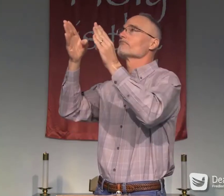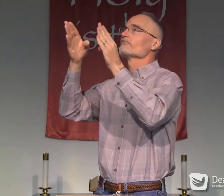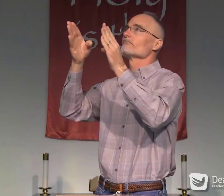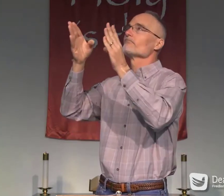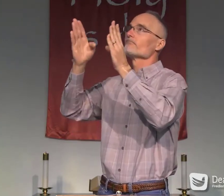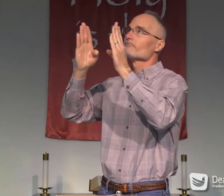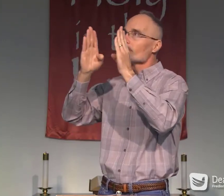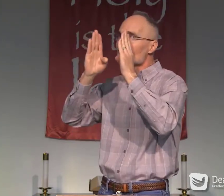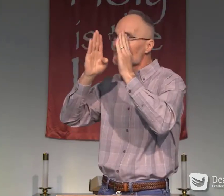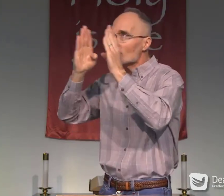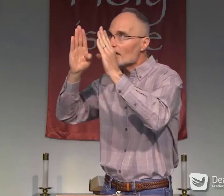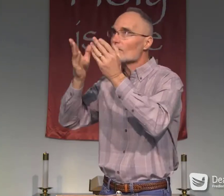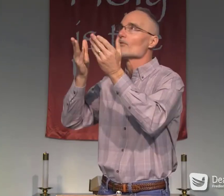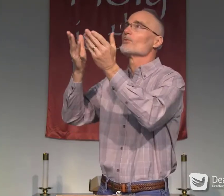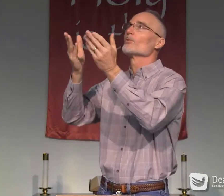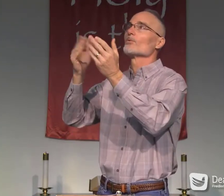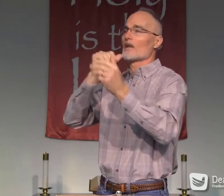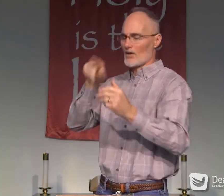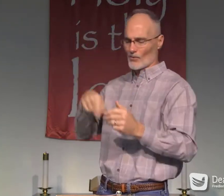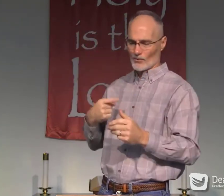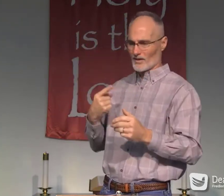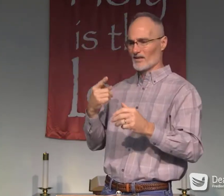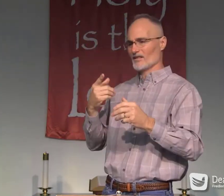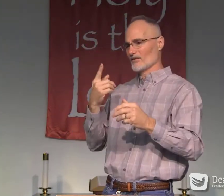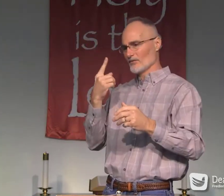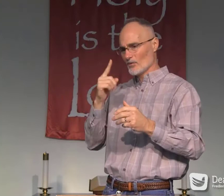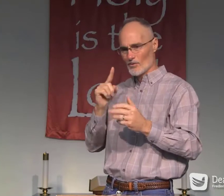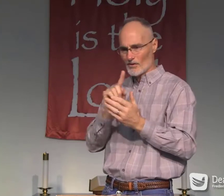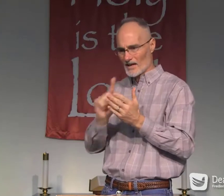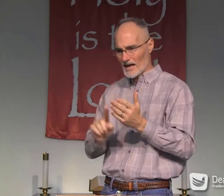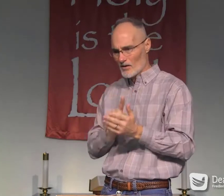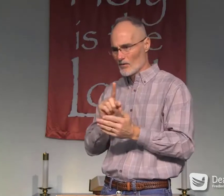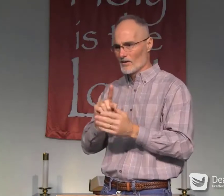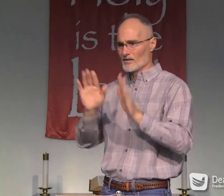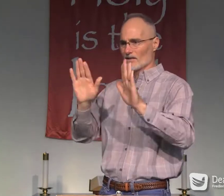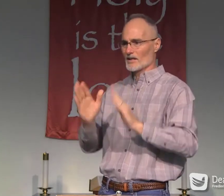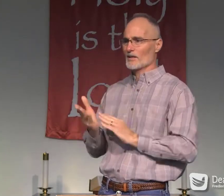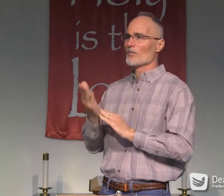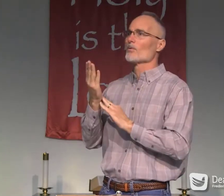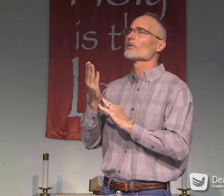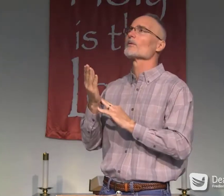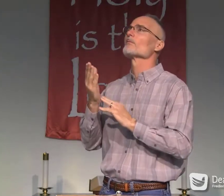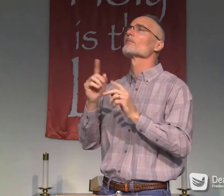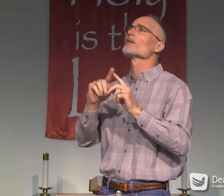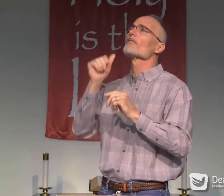that it would pull us, draw us to you, to attend to you, not just for this hour on